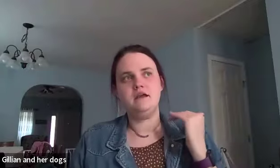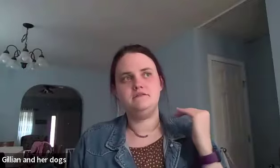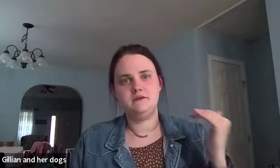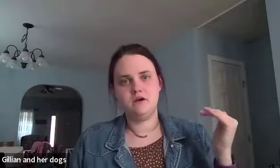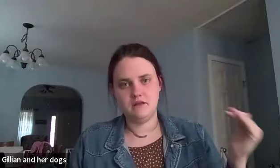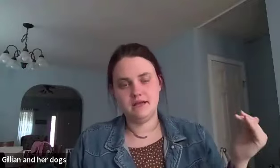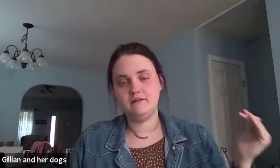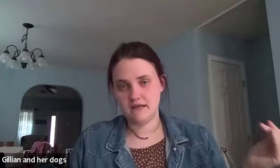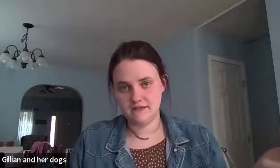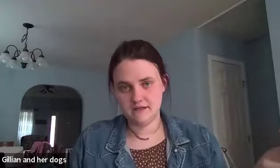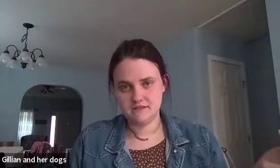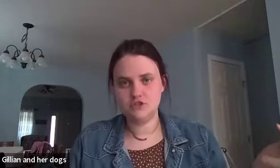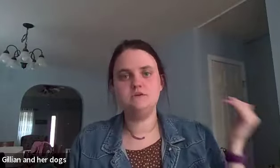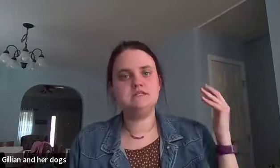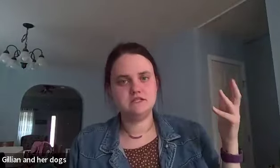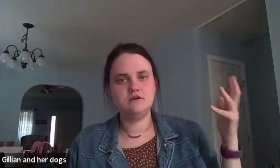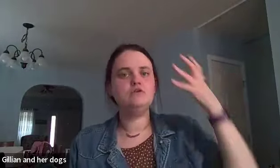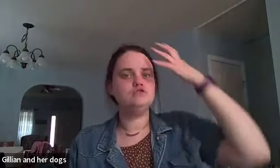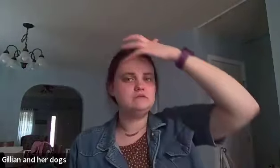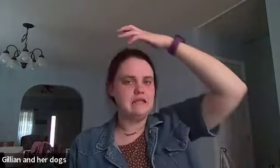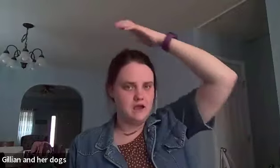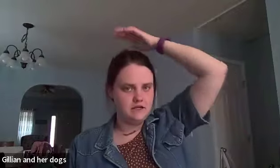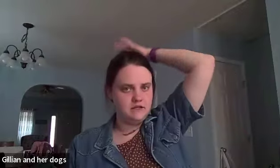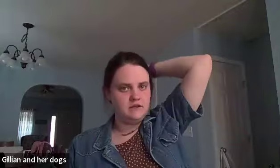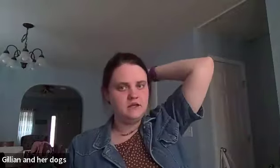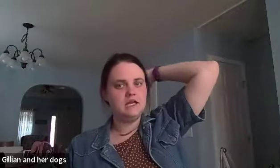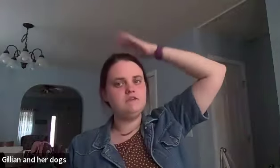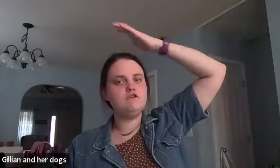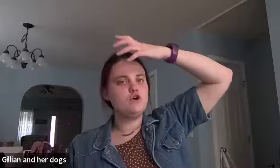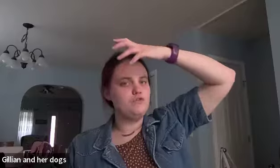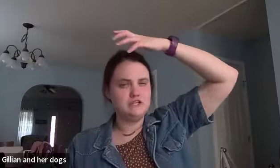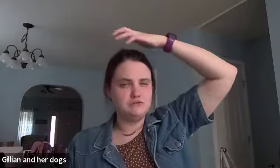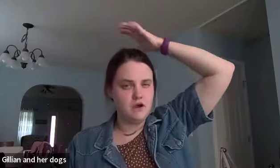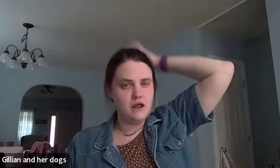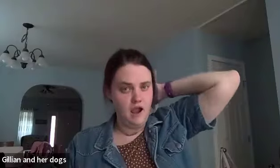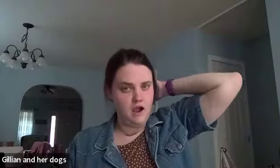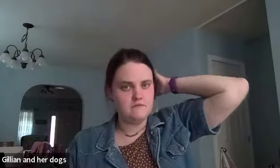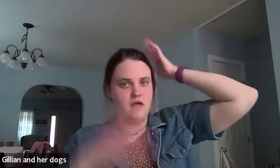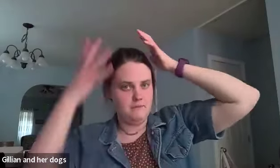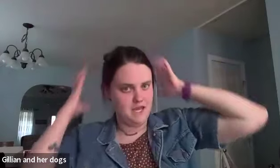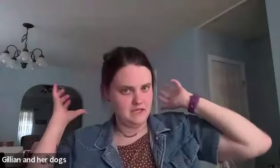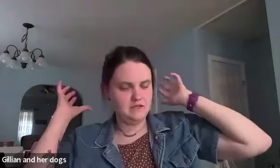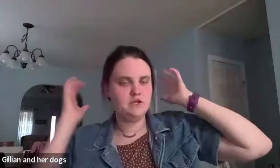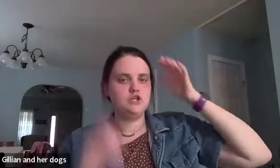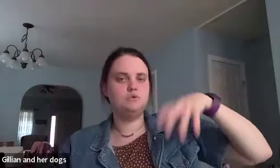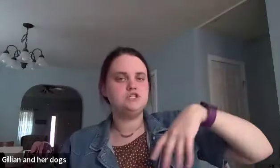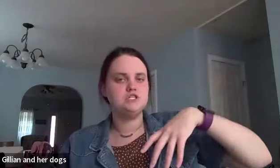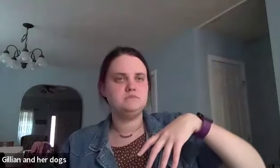a female lion, a lioness, you would still do lion, even though they do not have that mane. You would just